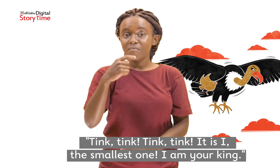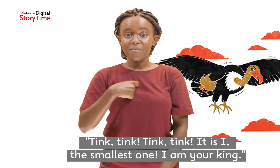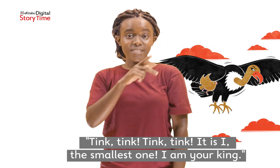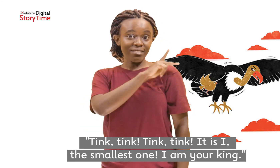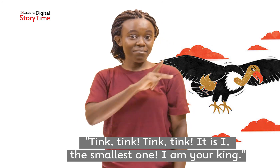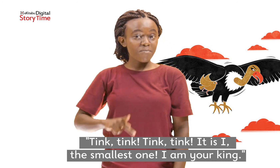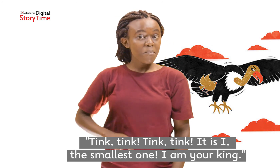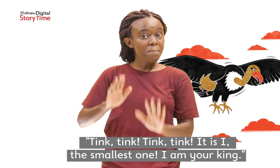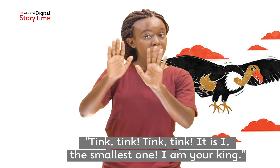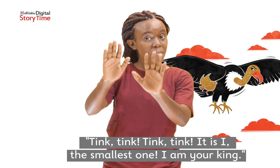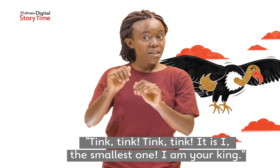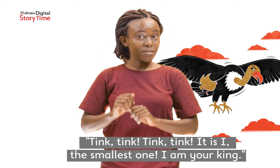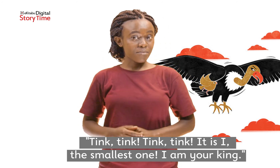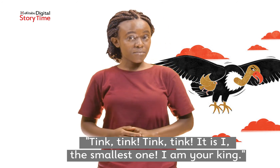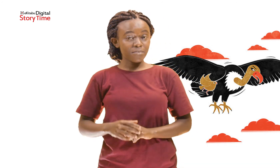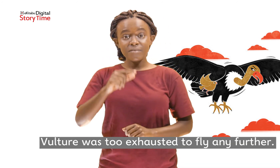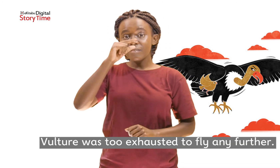the smallest one. I am your king."